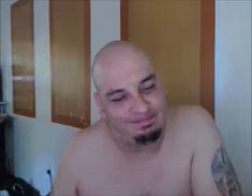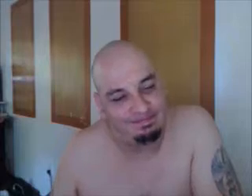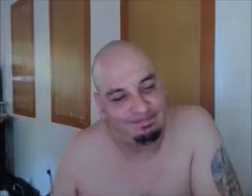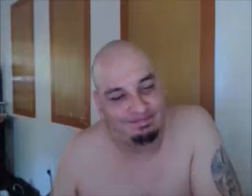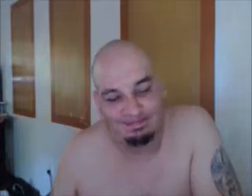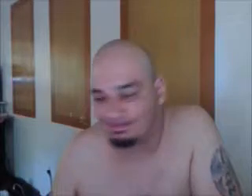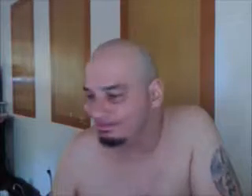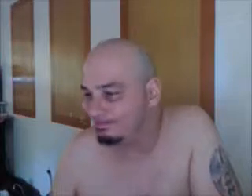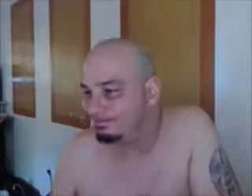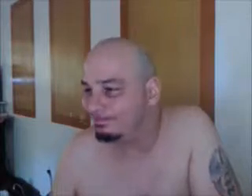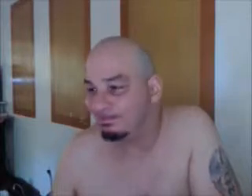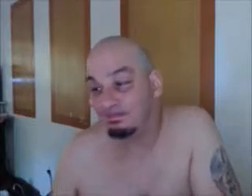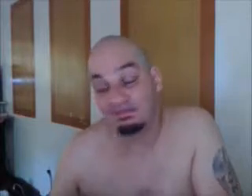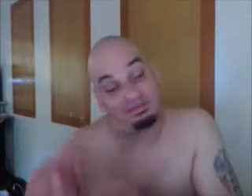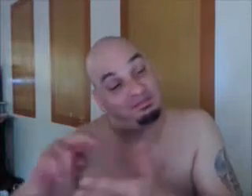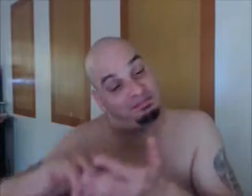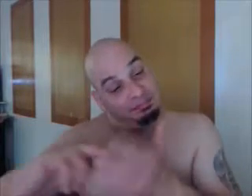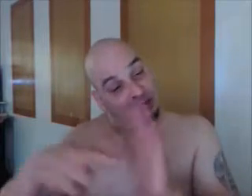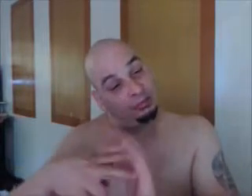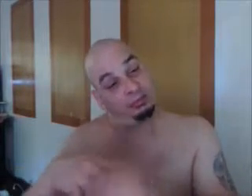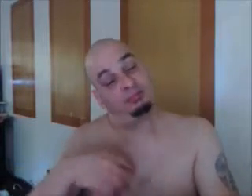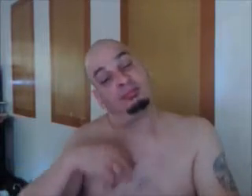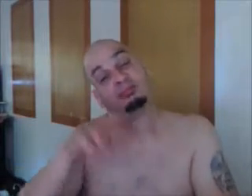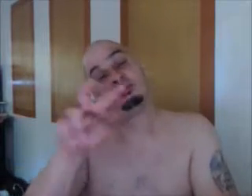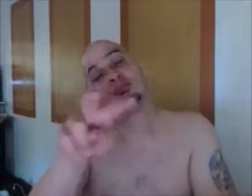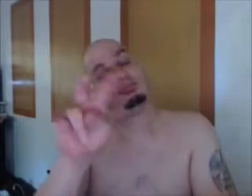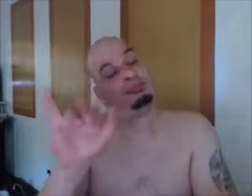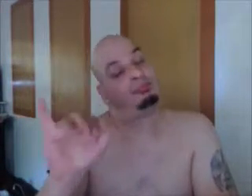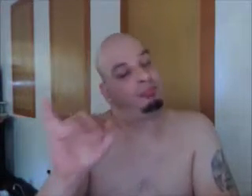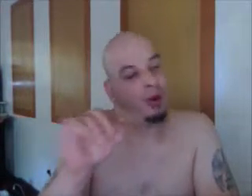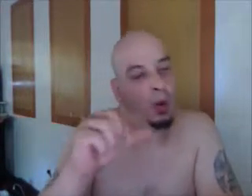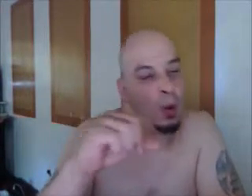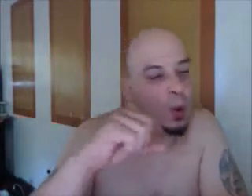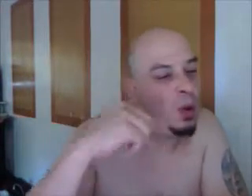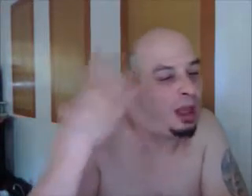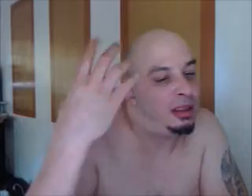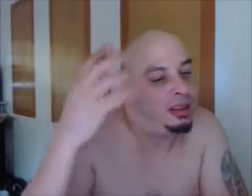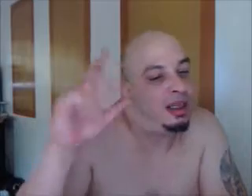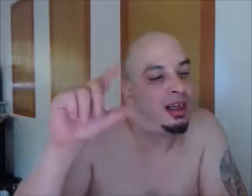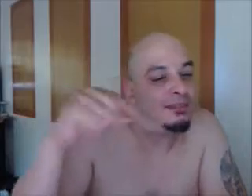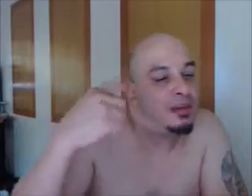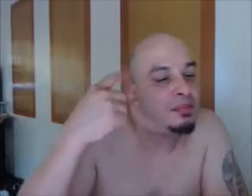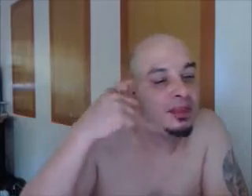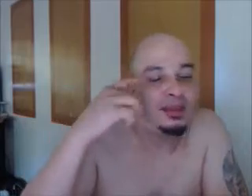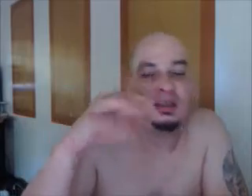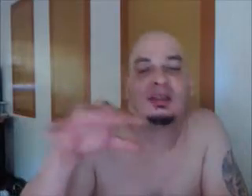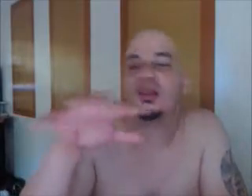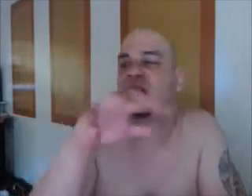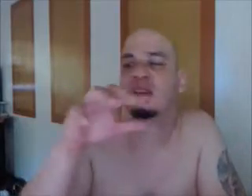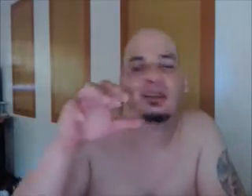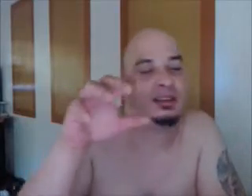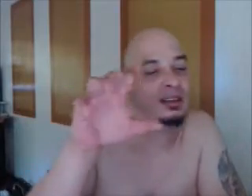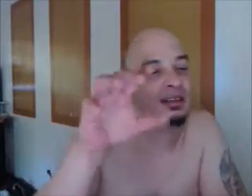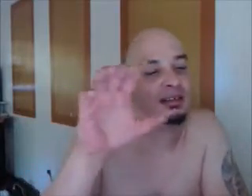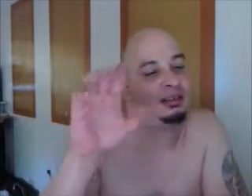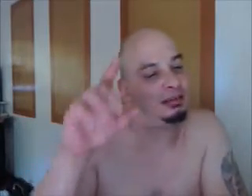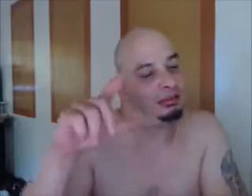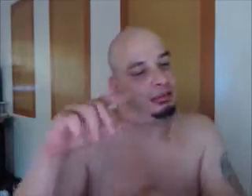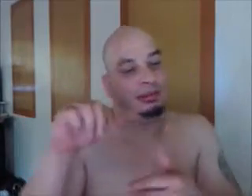both ways. Also, they had opportunity to charge him with a bias crime. And they On the books in Florida, there's a crime that says it's an aggravated crime because